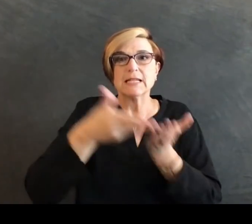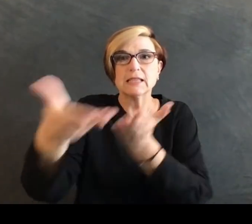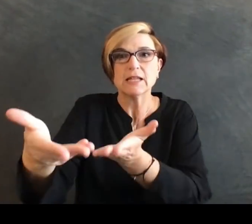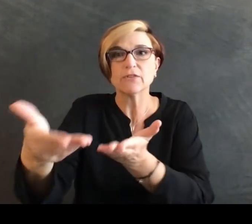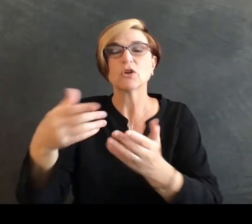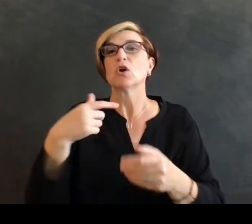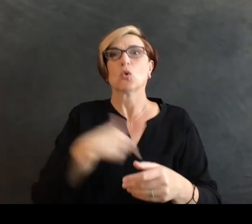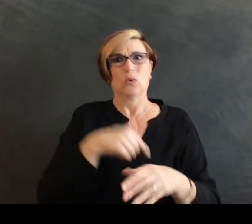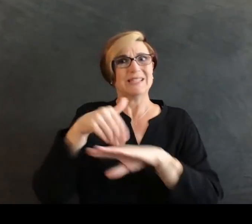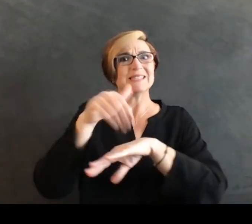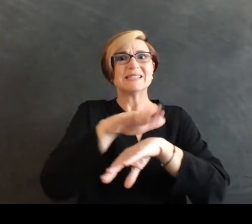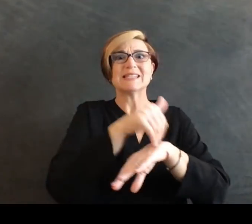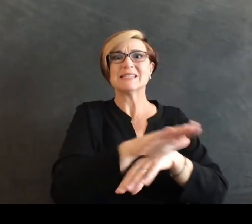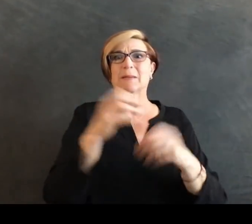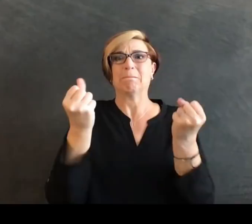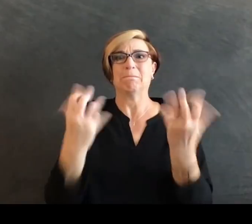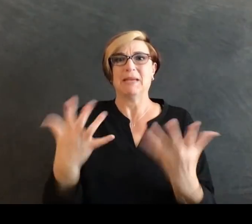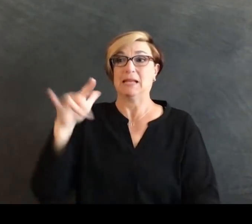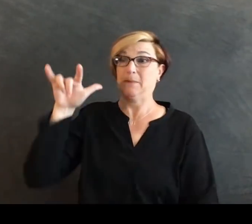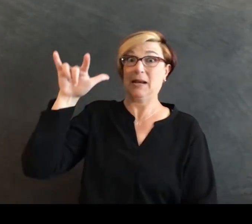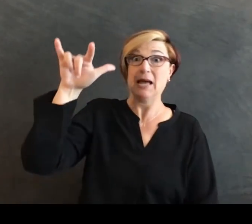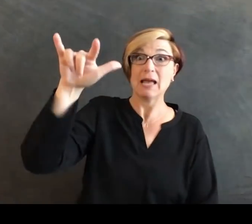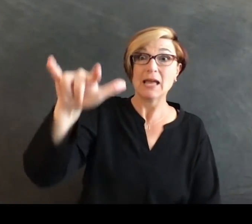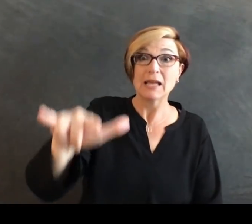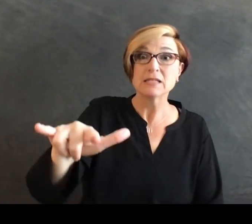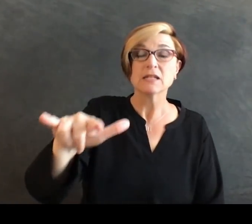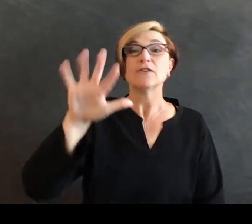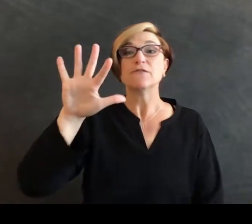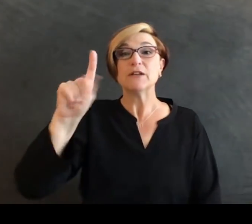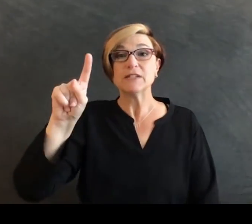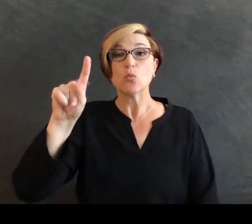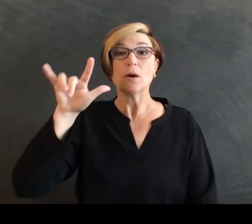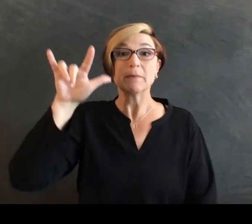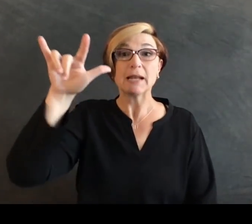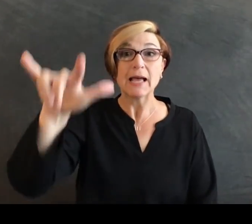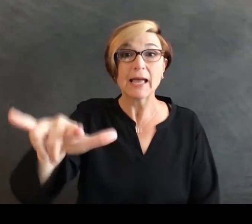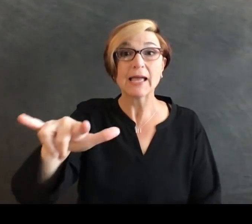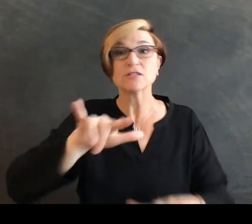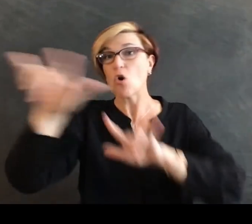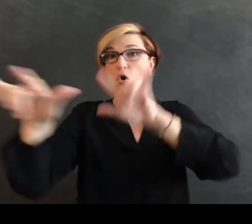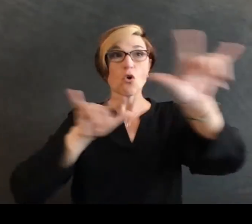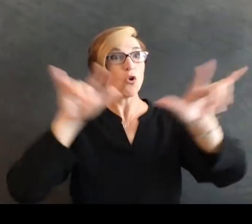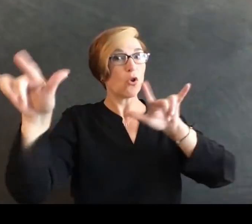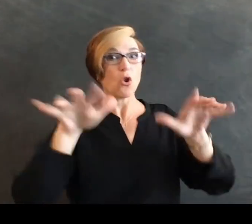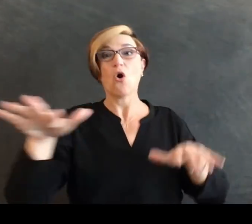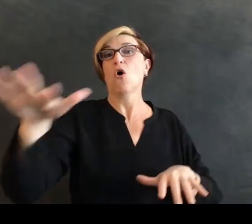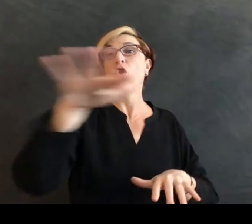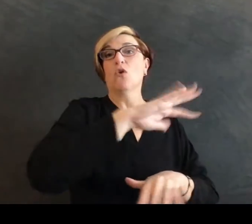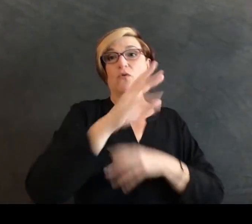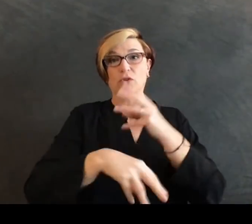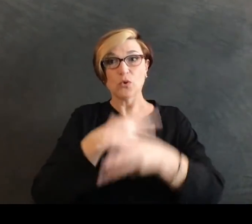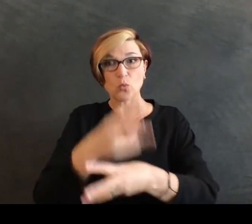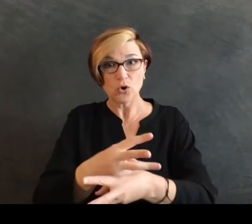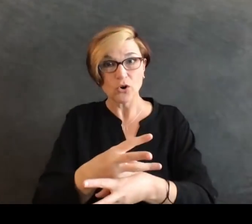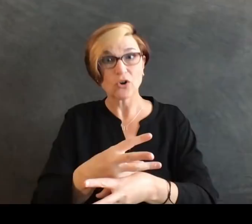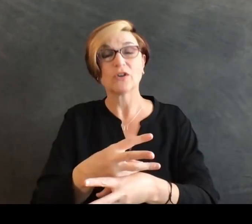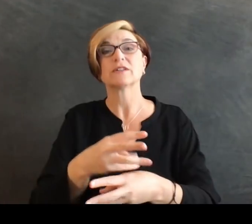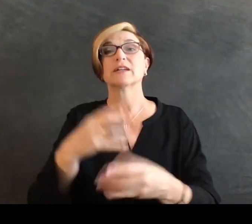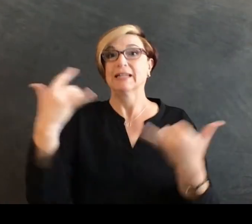loads from various locations all around the world, and they're landing. We had our